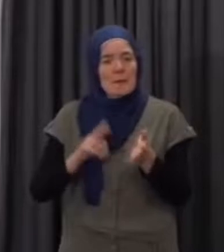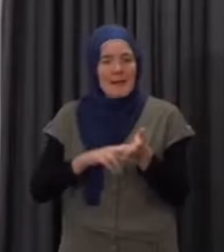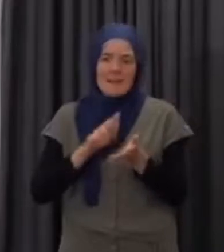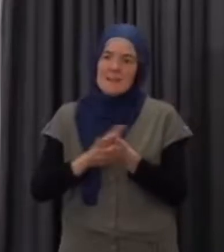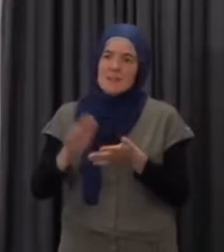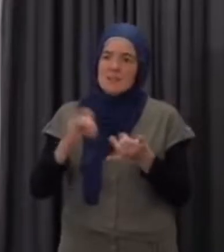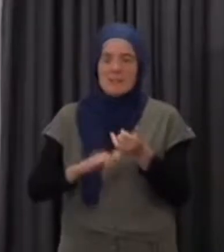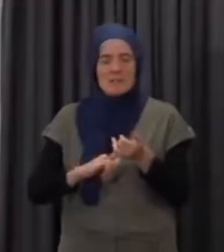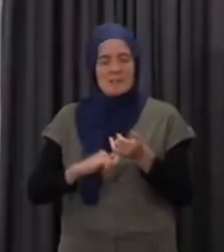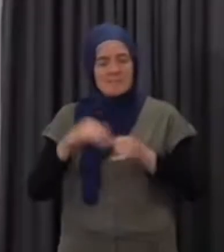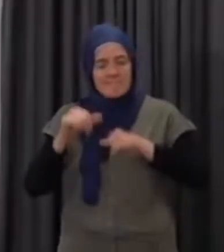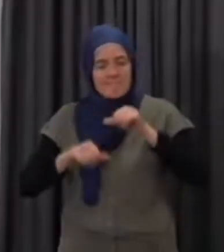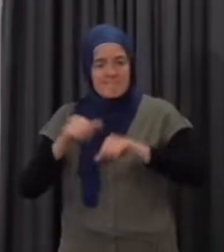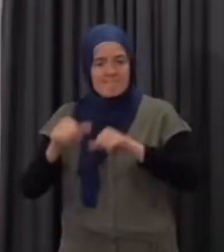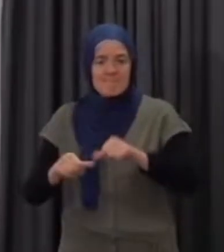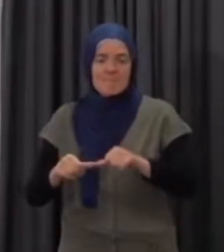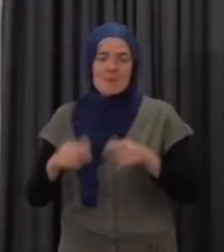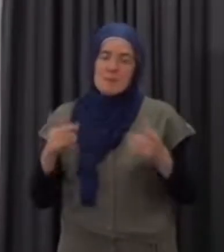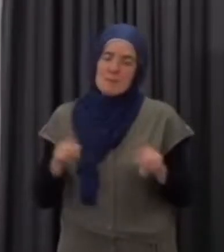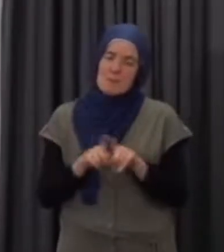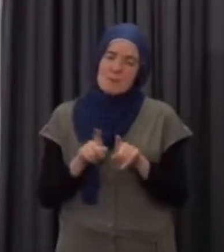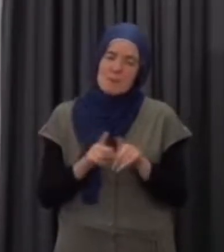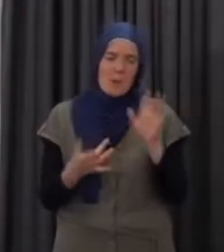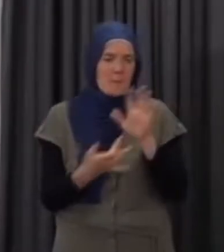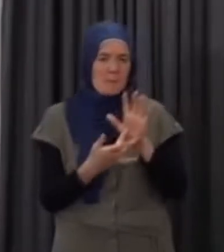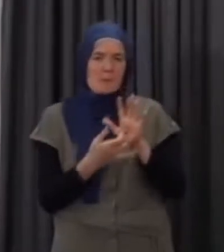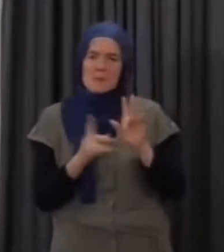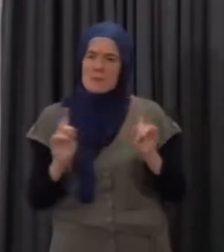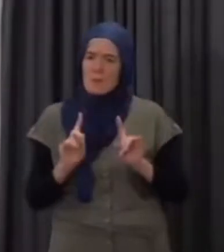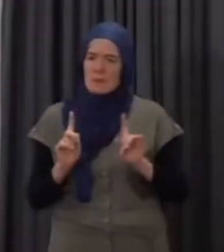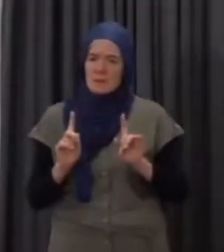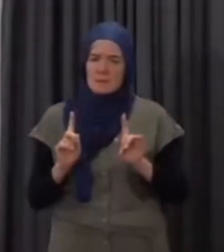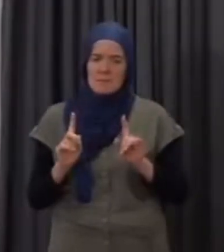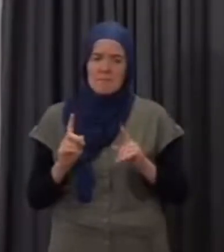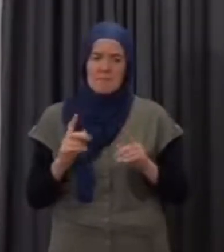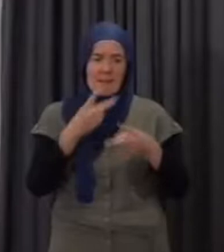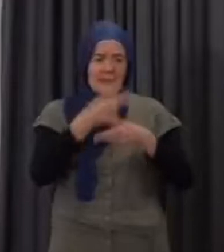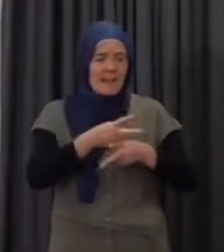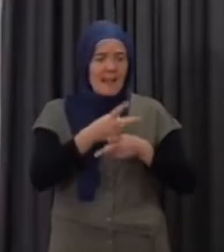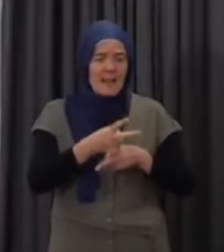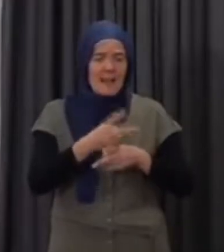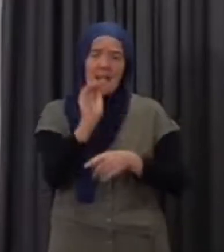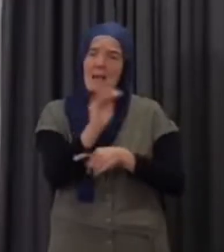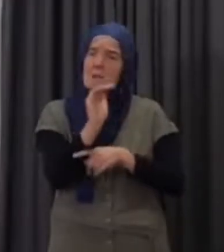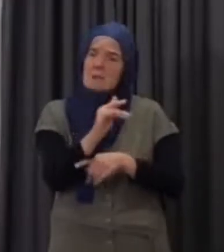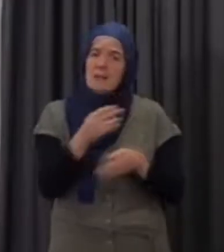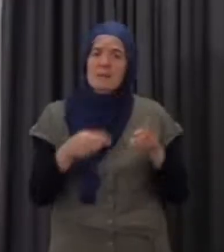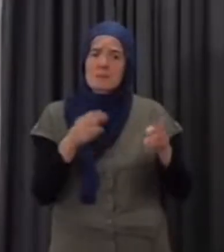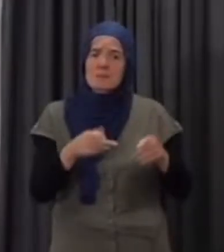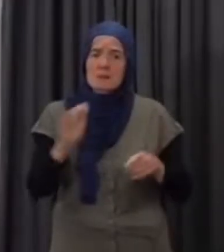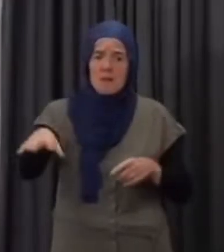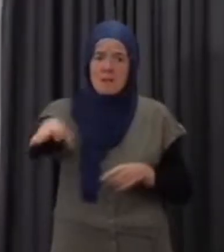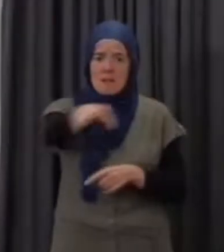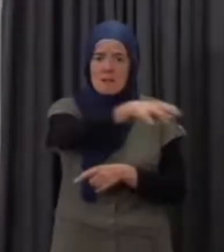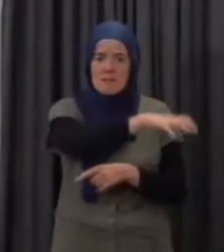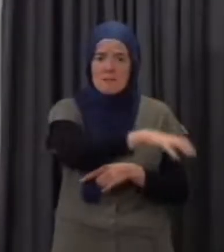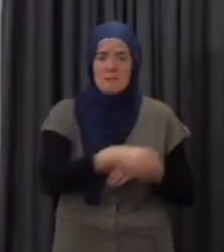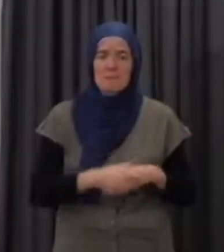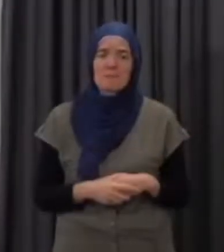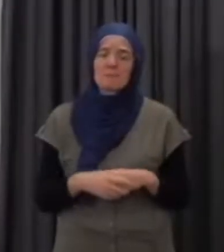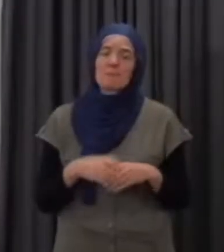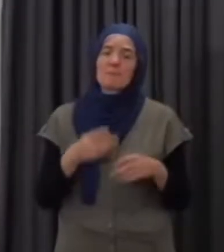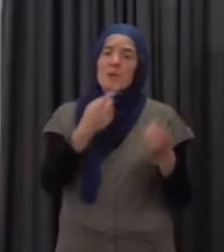the importance of non-hospital settings, where a huge amount of care is and continues to be provided.